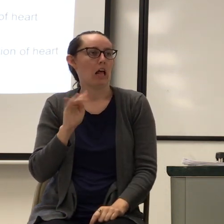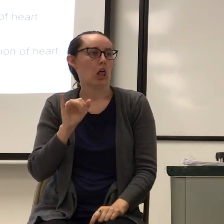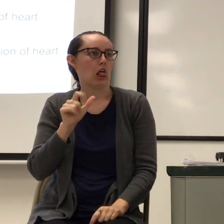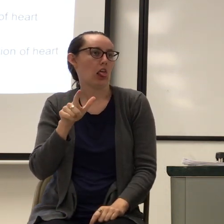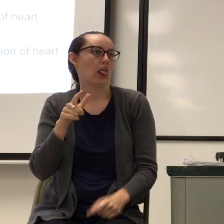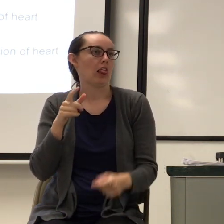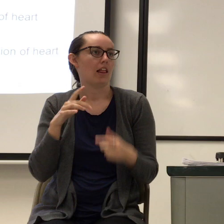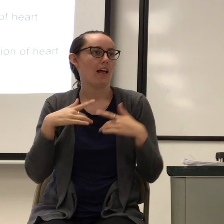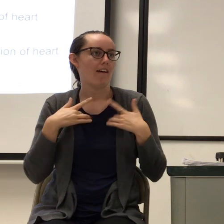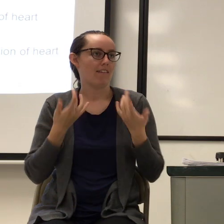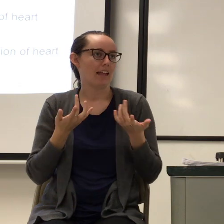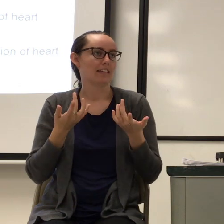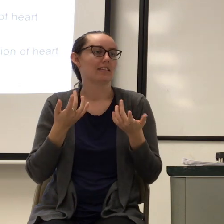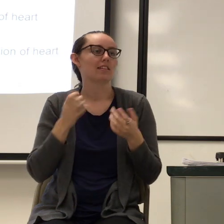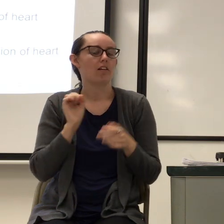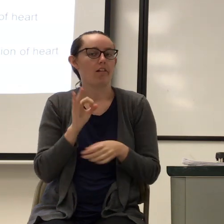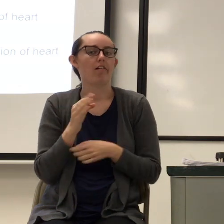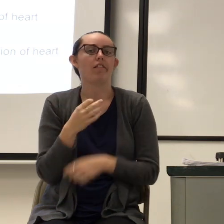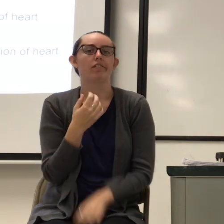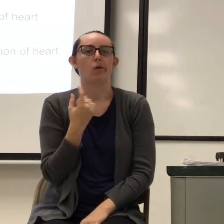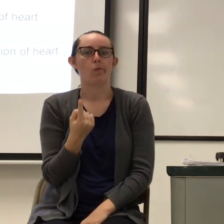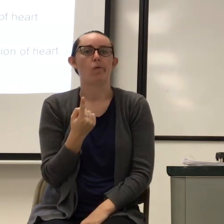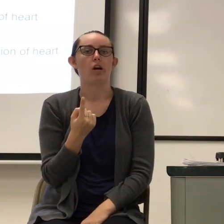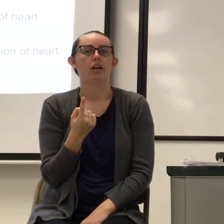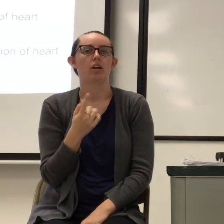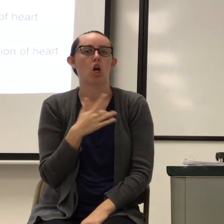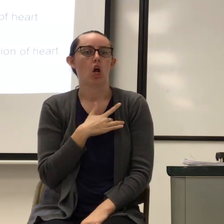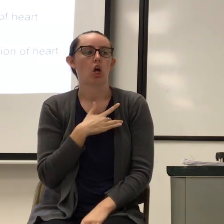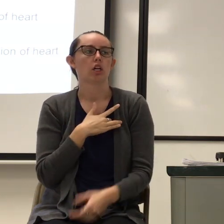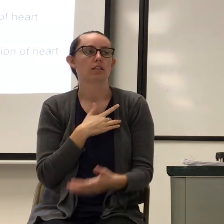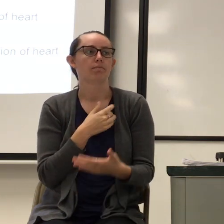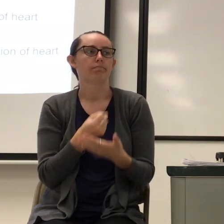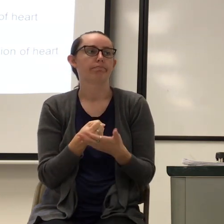events of one heartbeat.